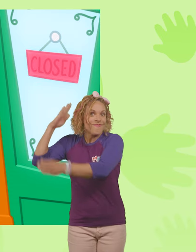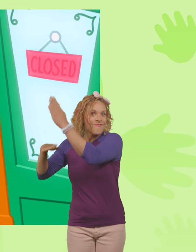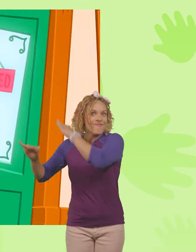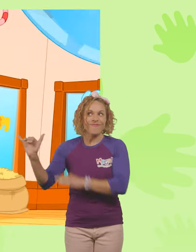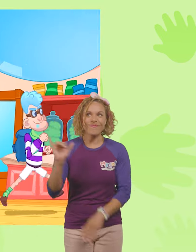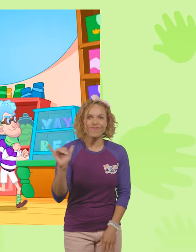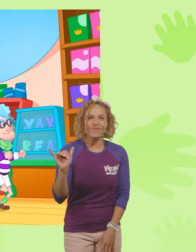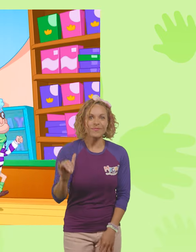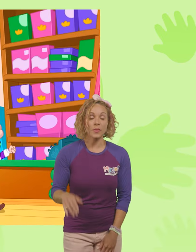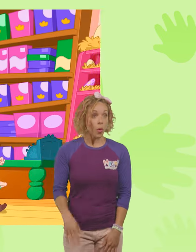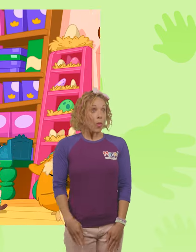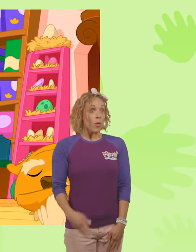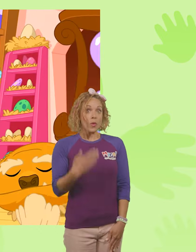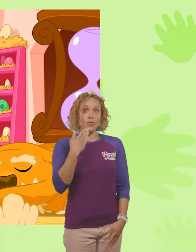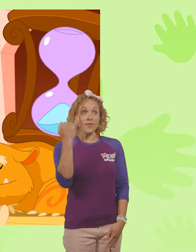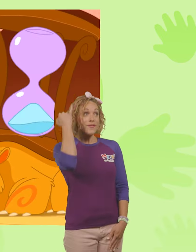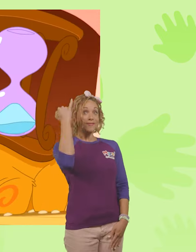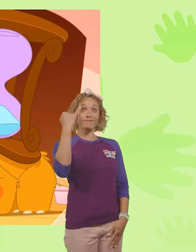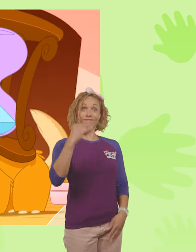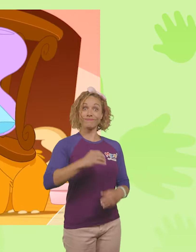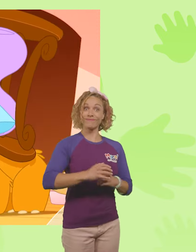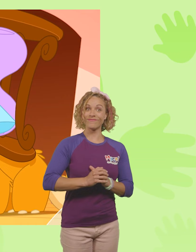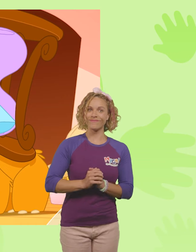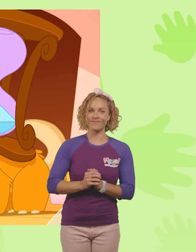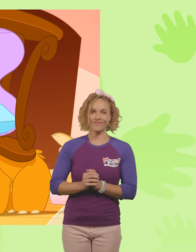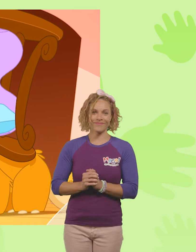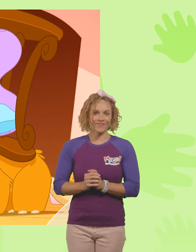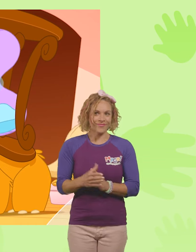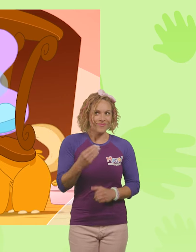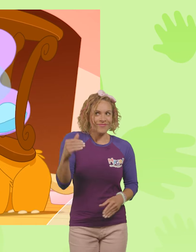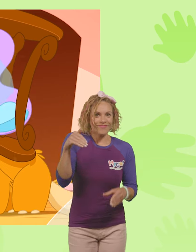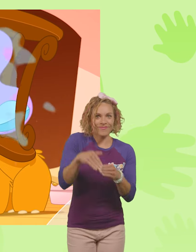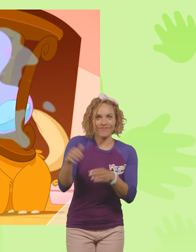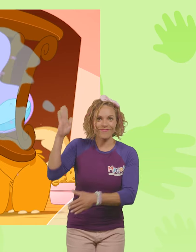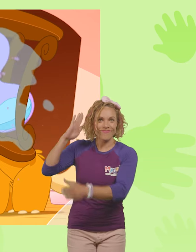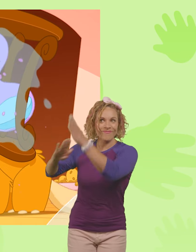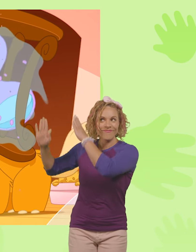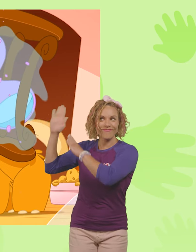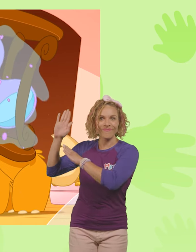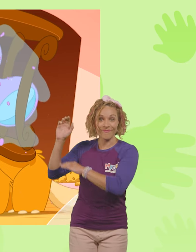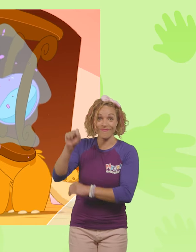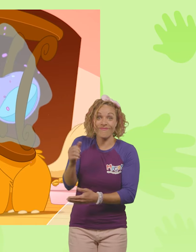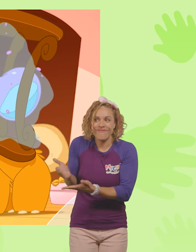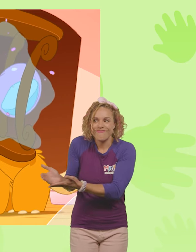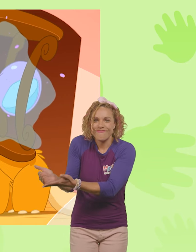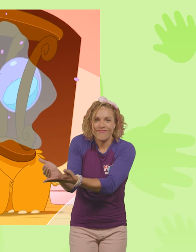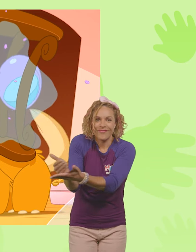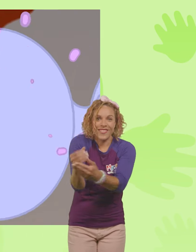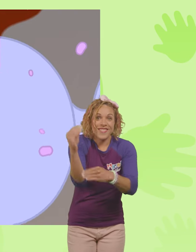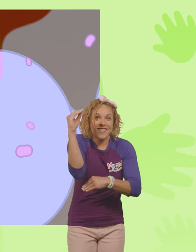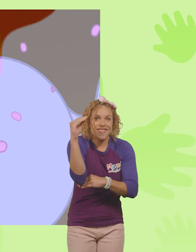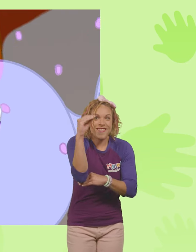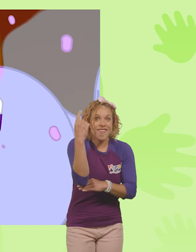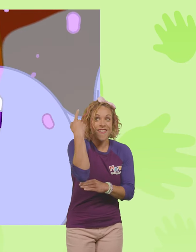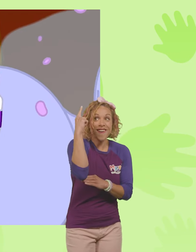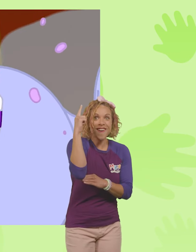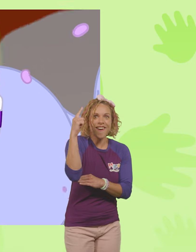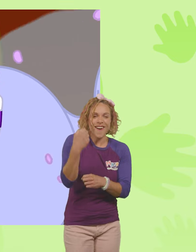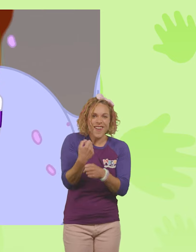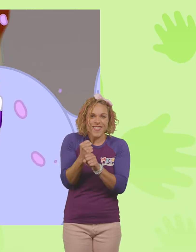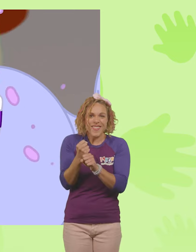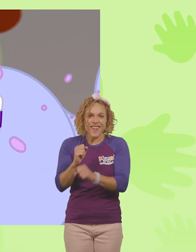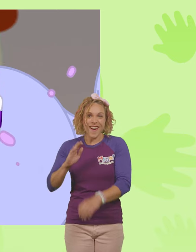good idea, Stein. And in the past, we can... can gather dinosaurs to create